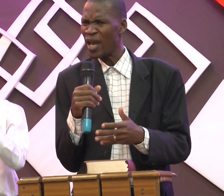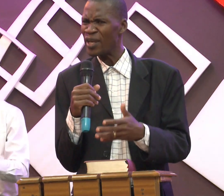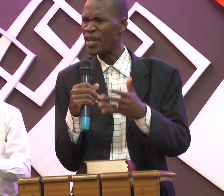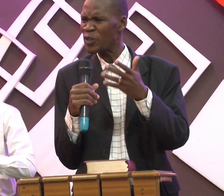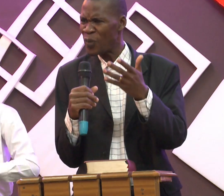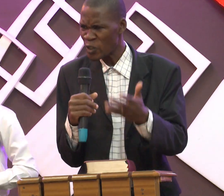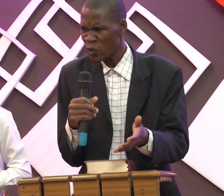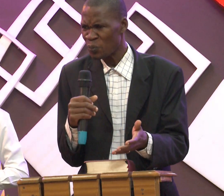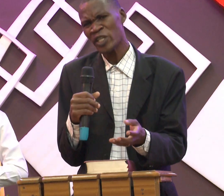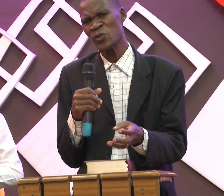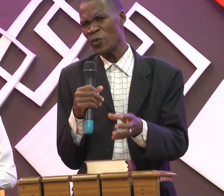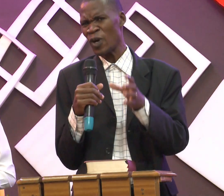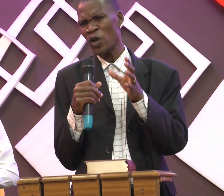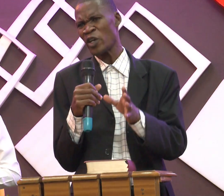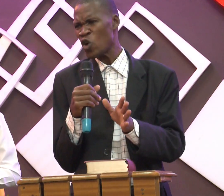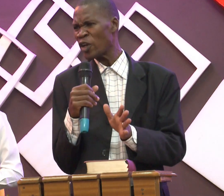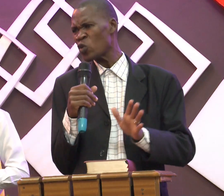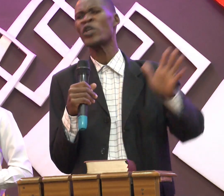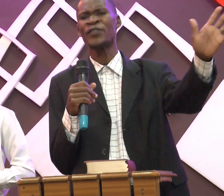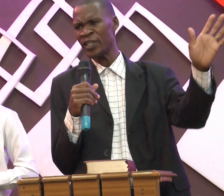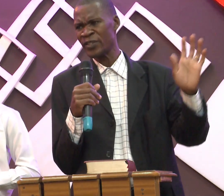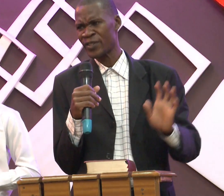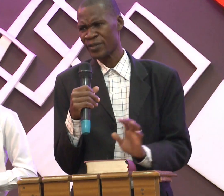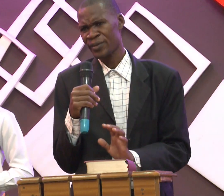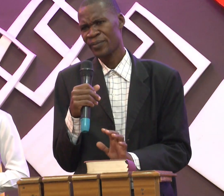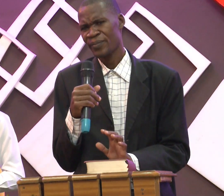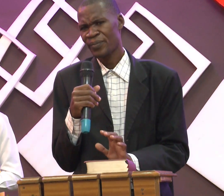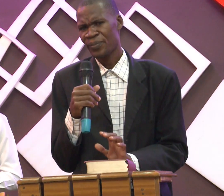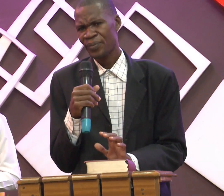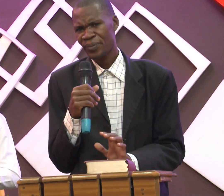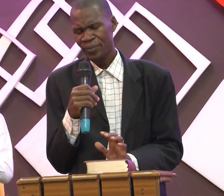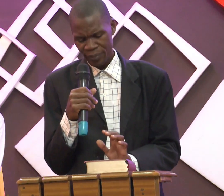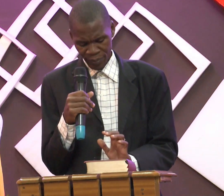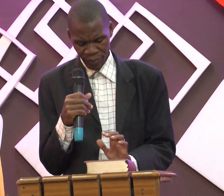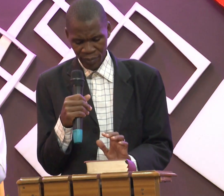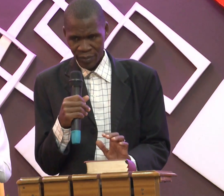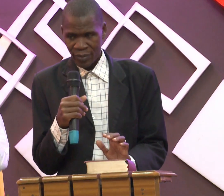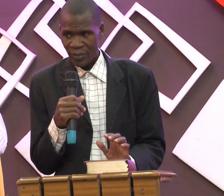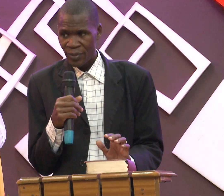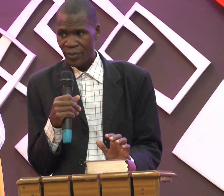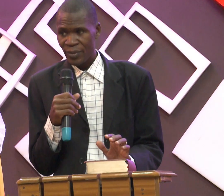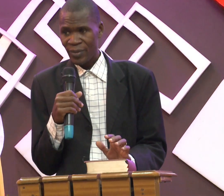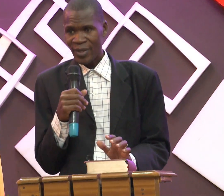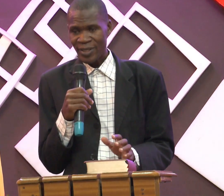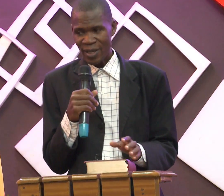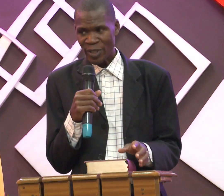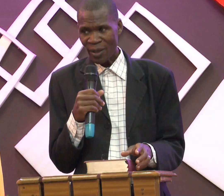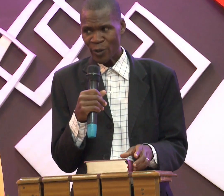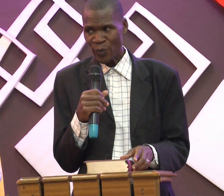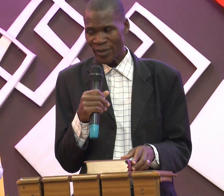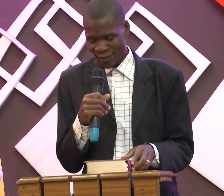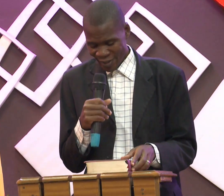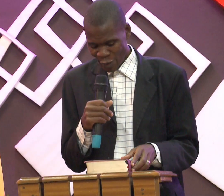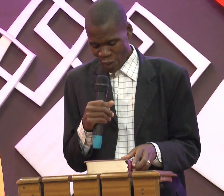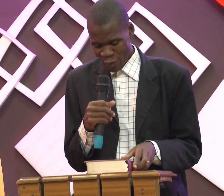doing under that person? Please move away and go and do great things. Sobolo okwagala okubalula ebintu ate ne bikubalula.